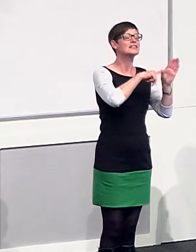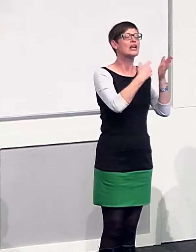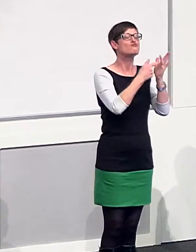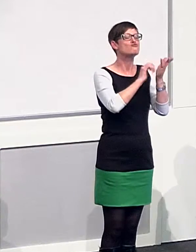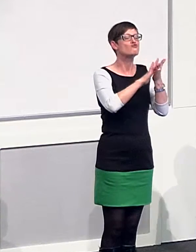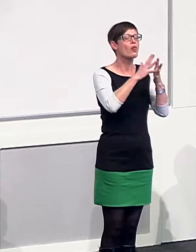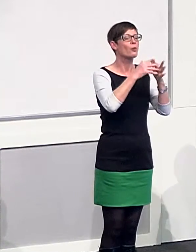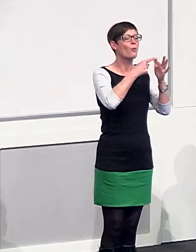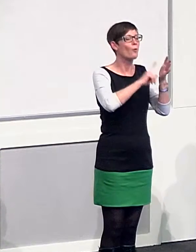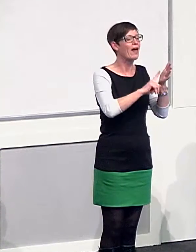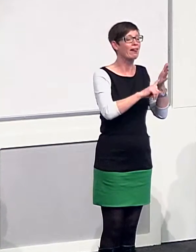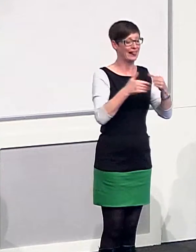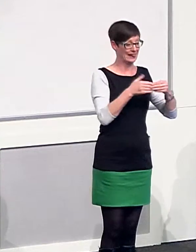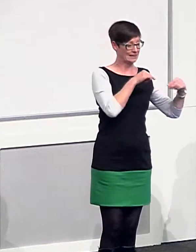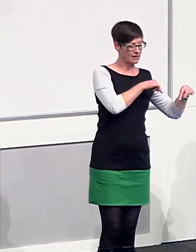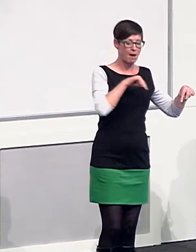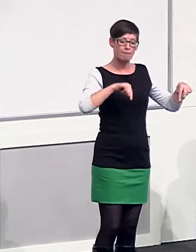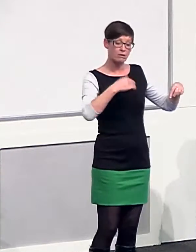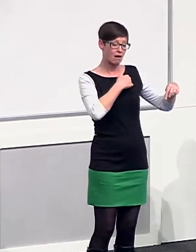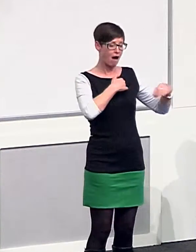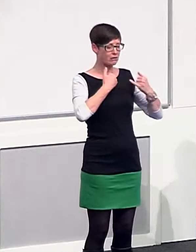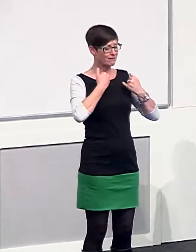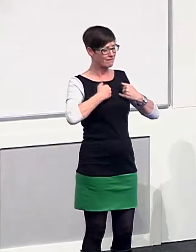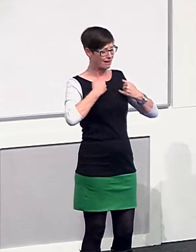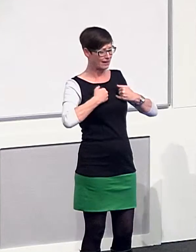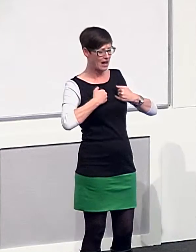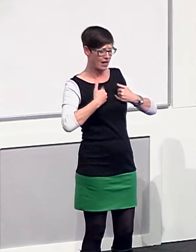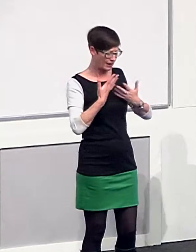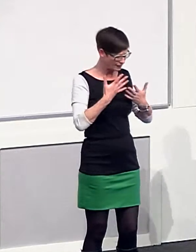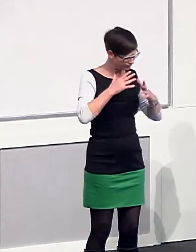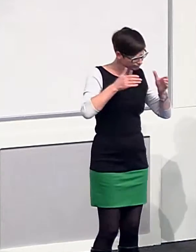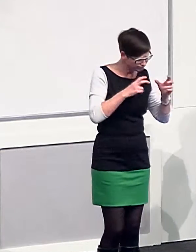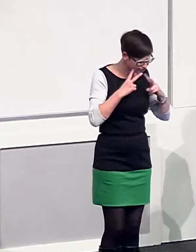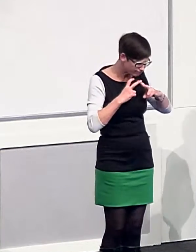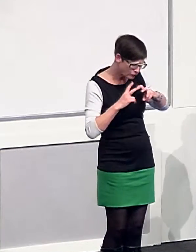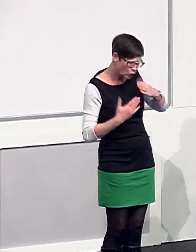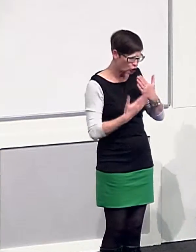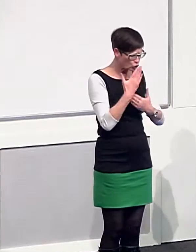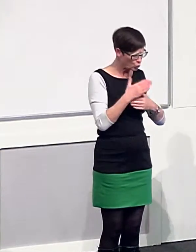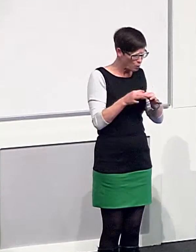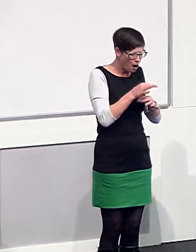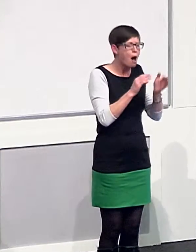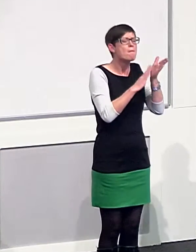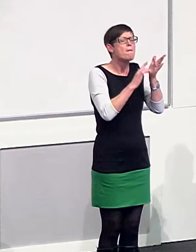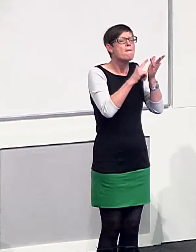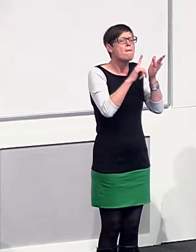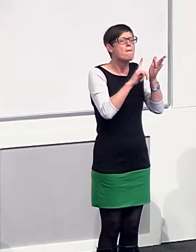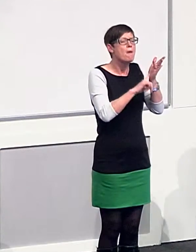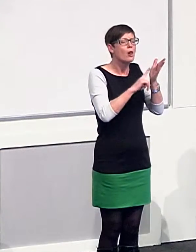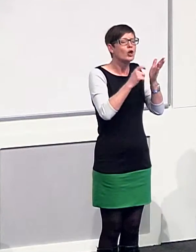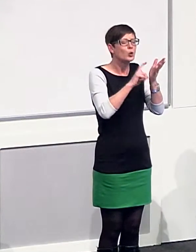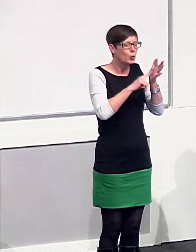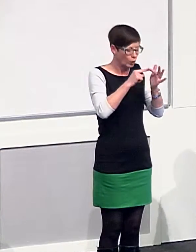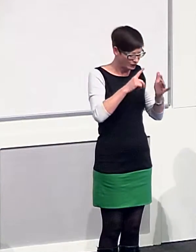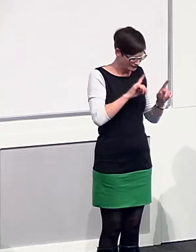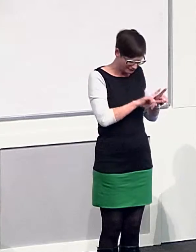heart failure, that has delivered knowledge about new molecules, new therapeutic targets in stroke and in heart failure in